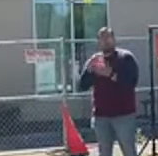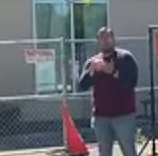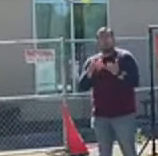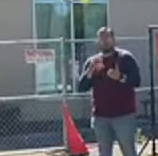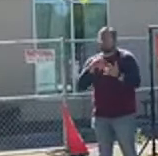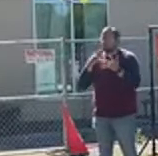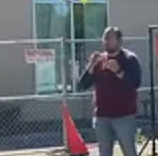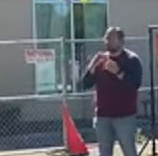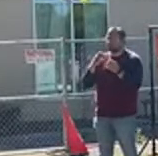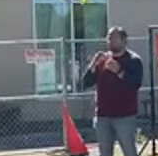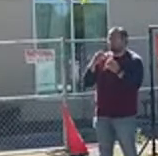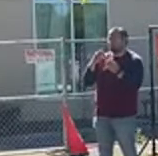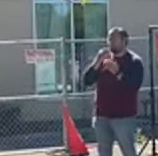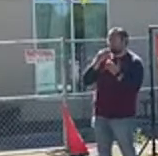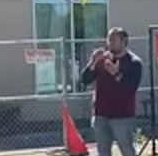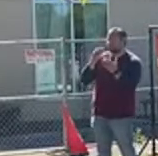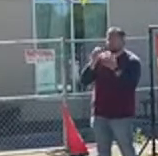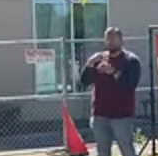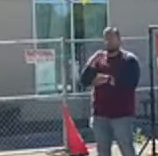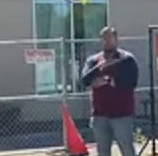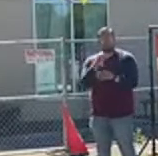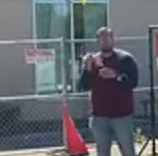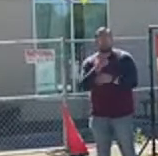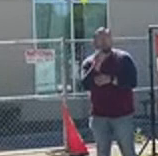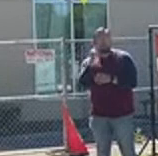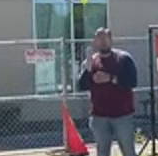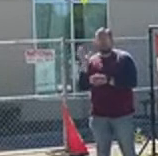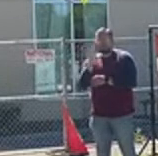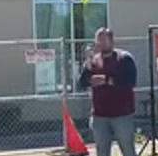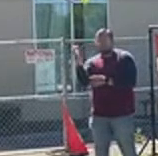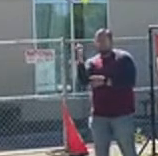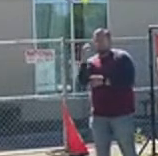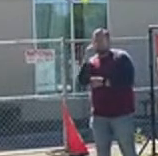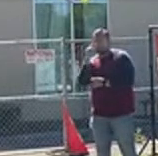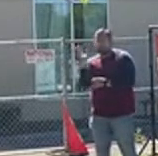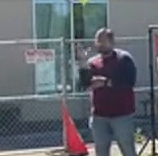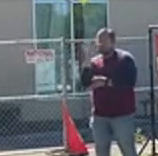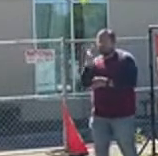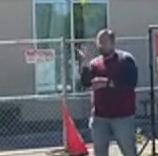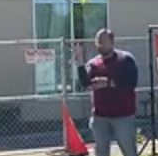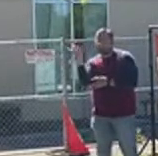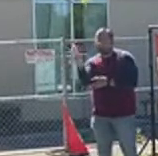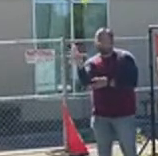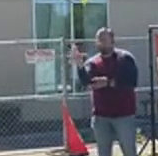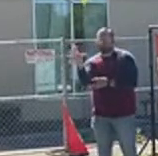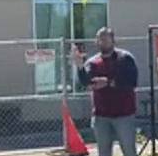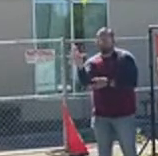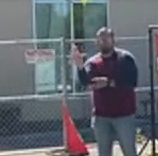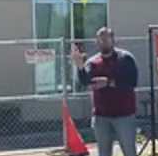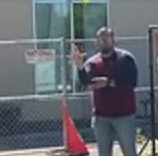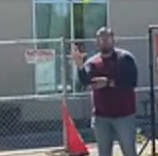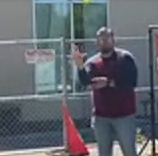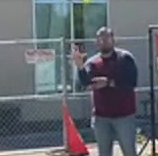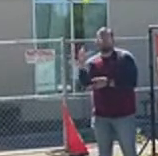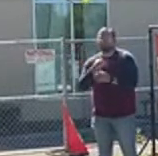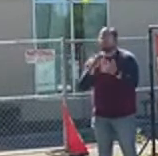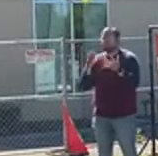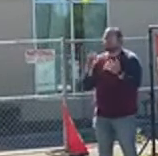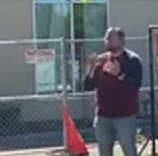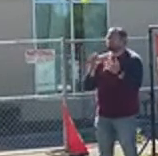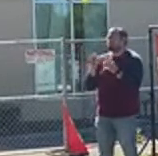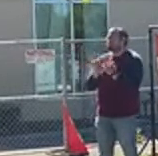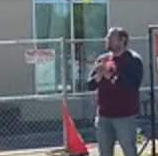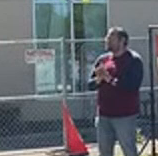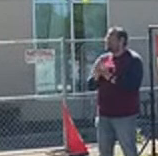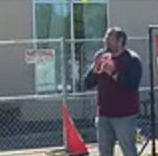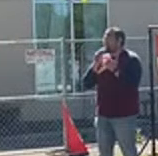like to take this opportunity to thank those staff members for their critical thinking and their input during this process. And I would also like